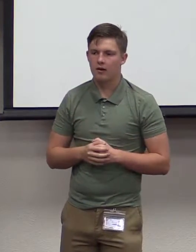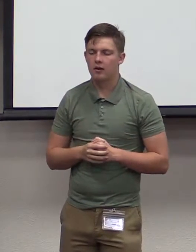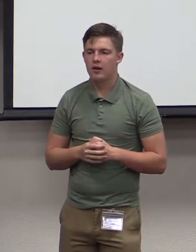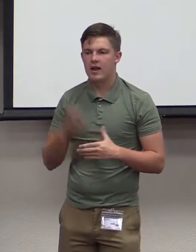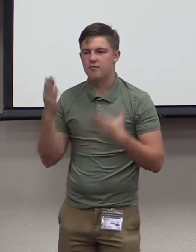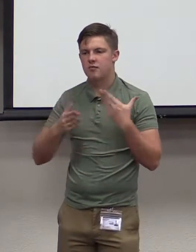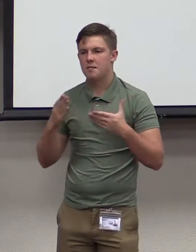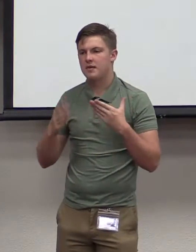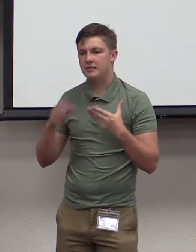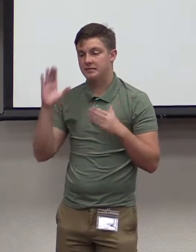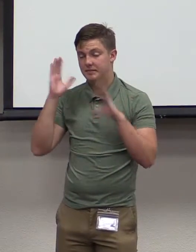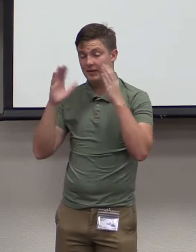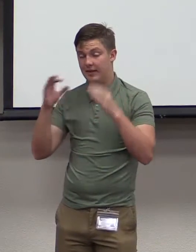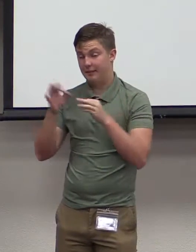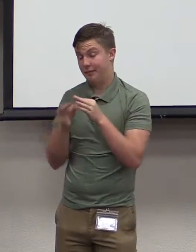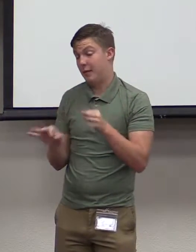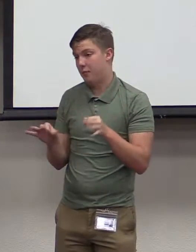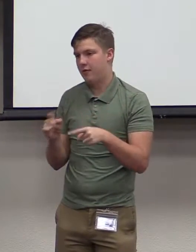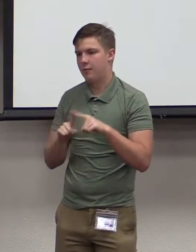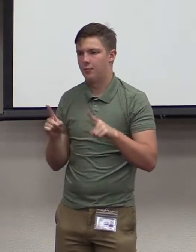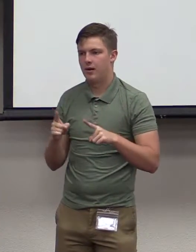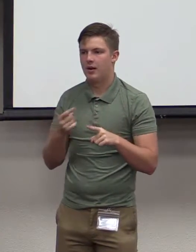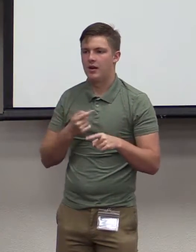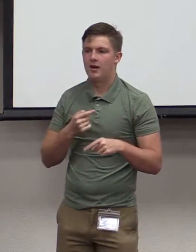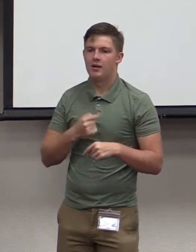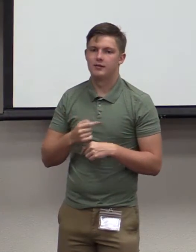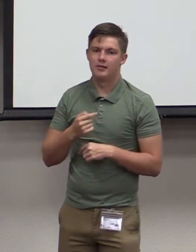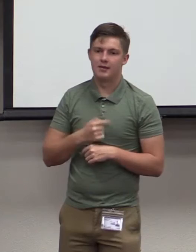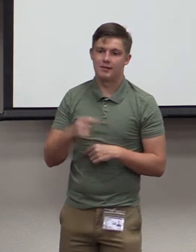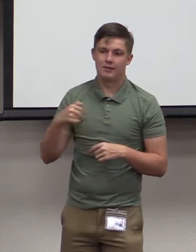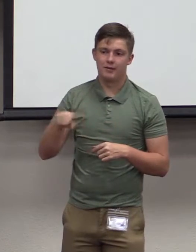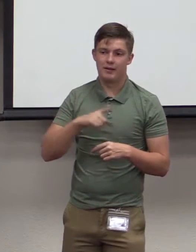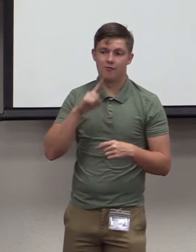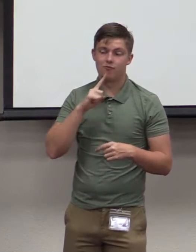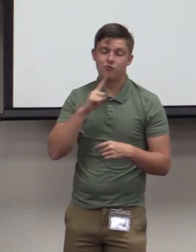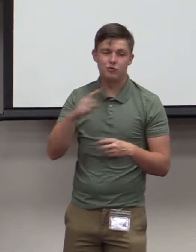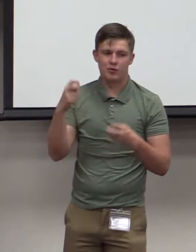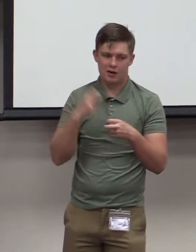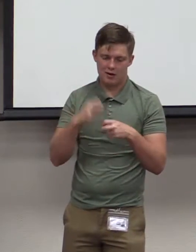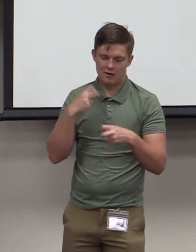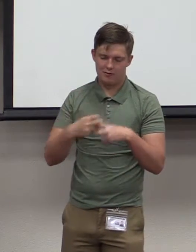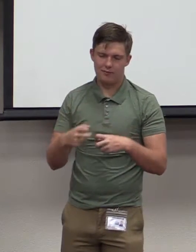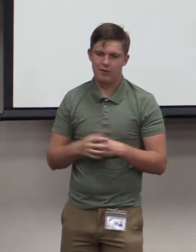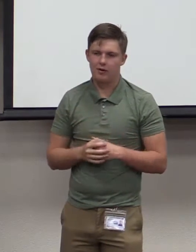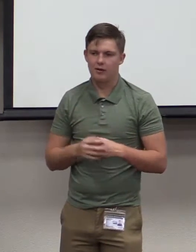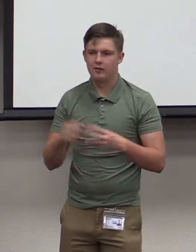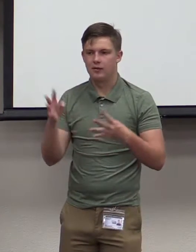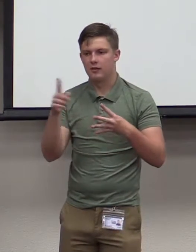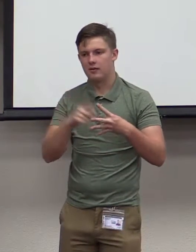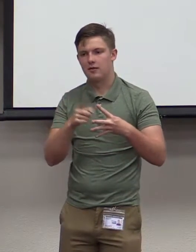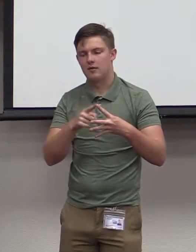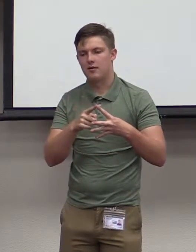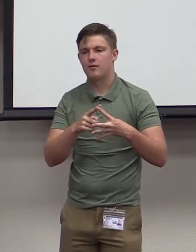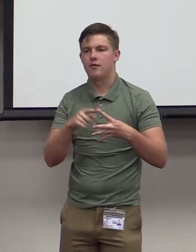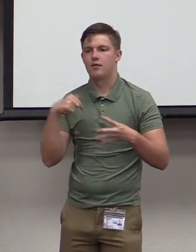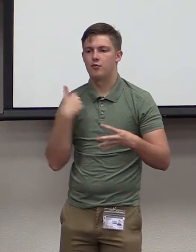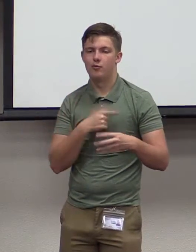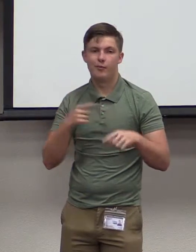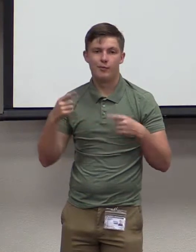seem extremely simple, but I guarantee they're extremely hard, as most of us could say. The first step is when we look